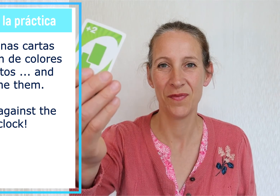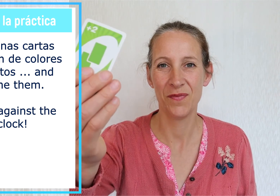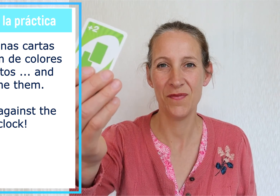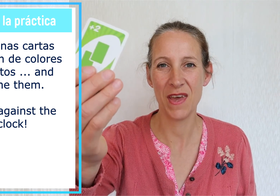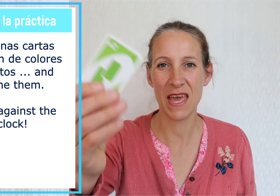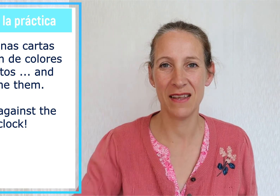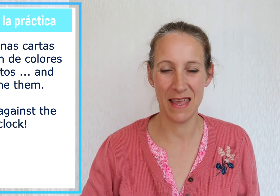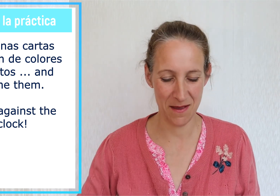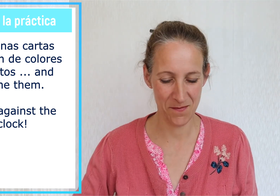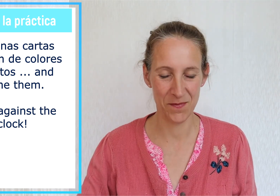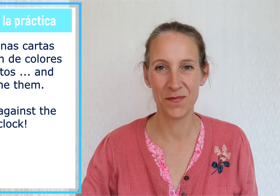verde,